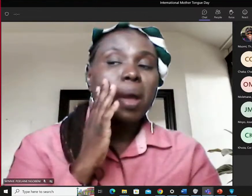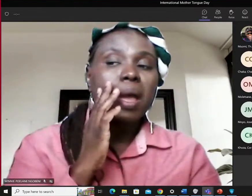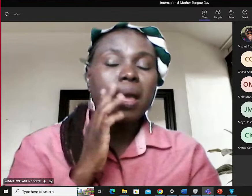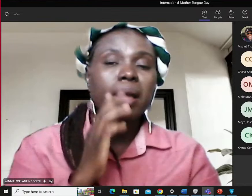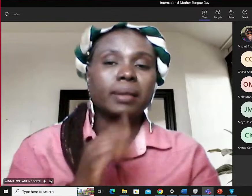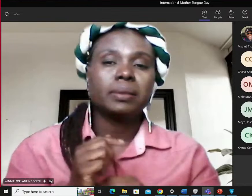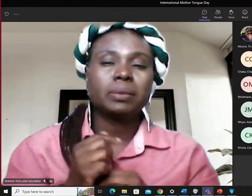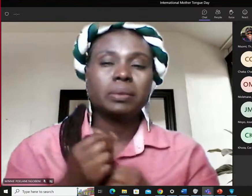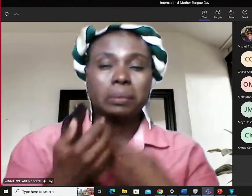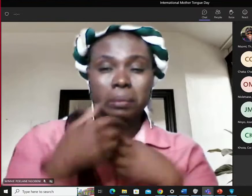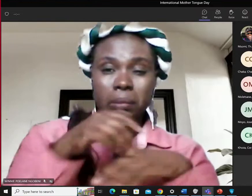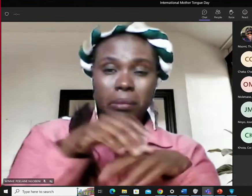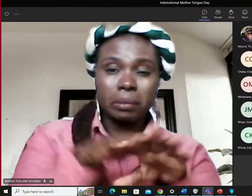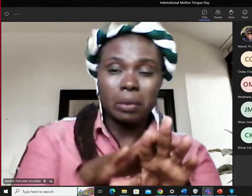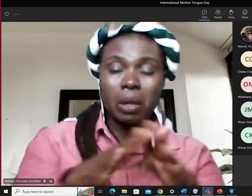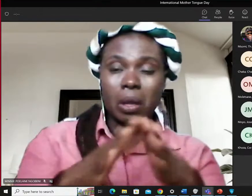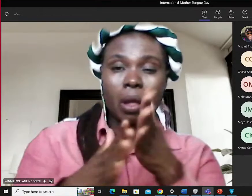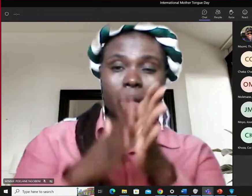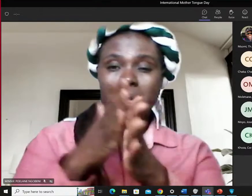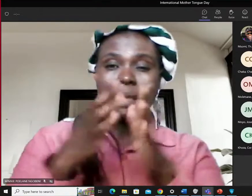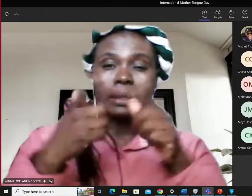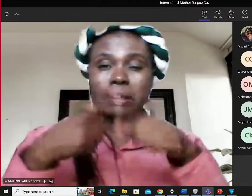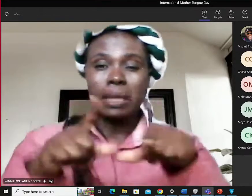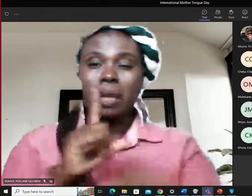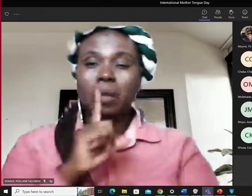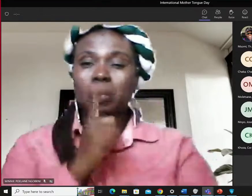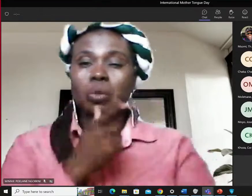signing, you get two-way